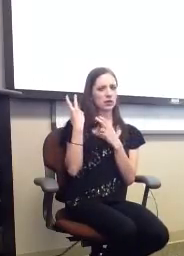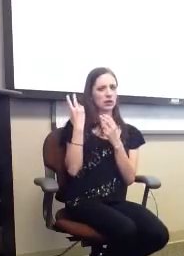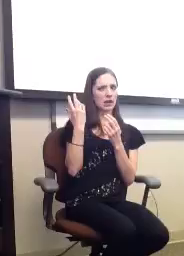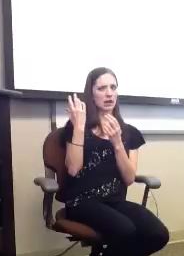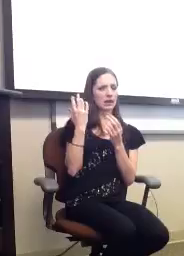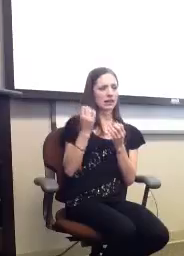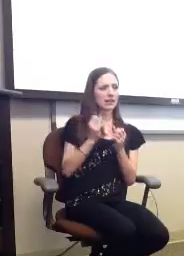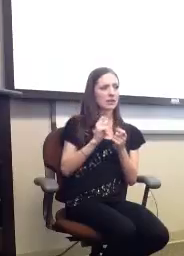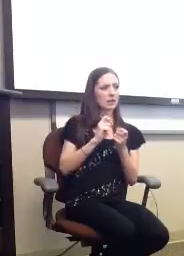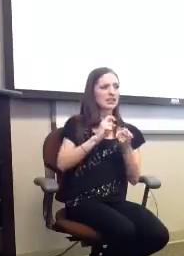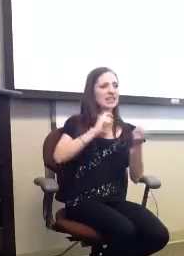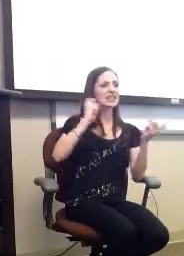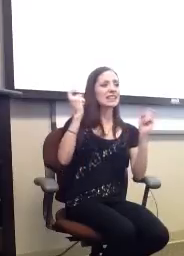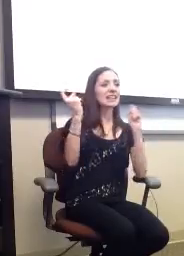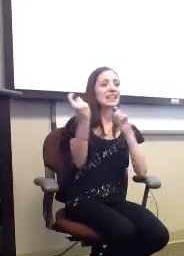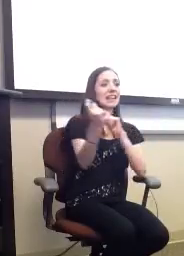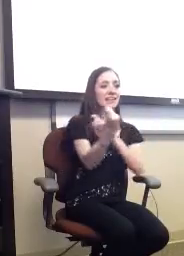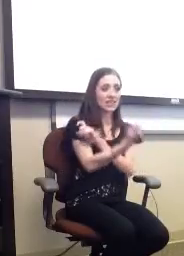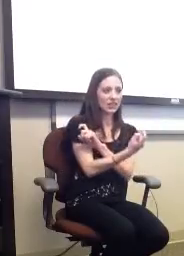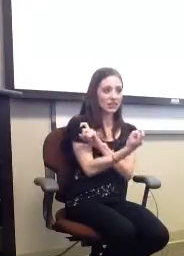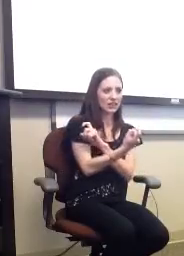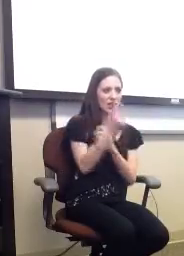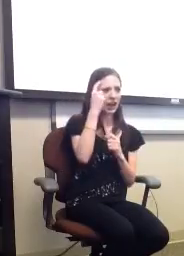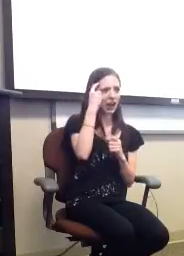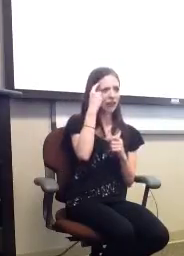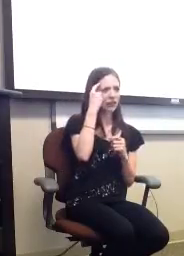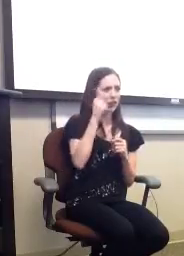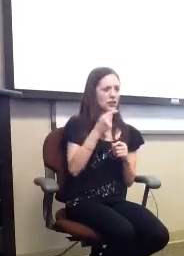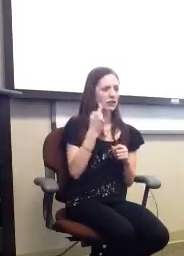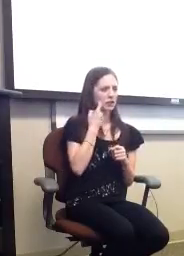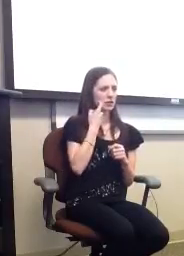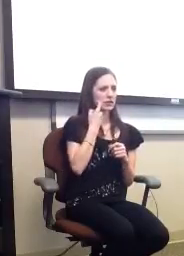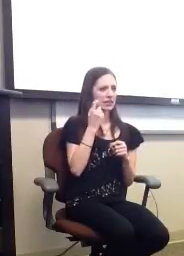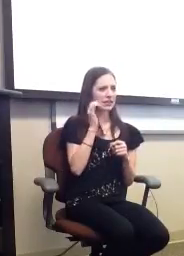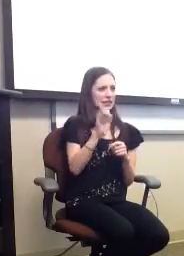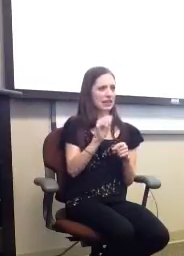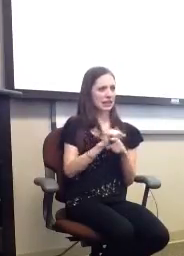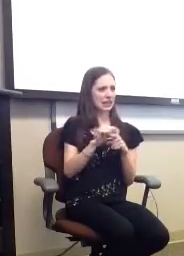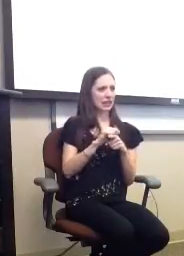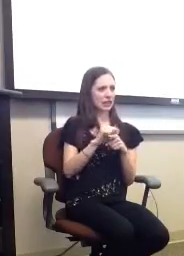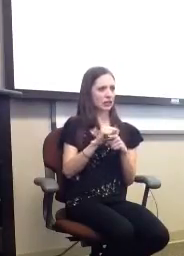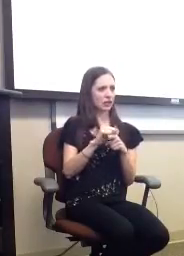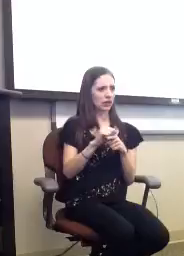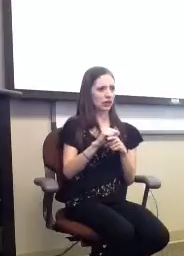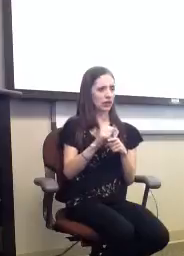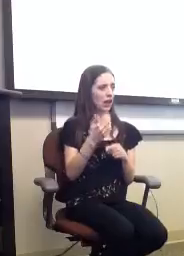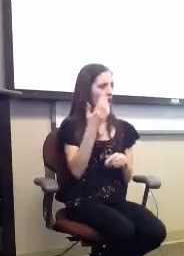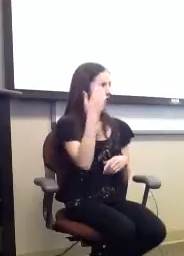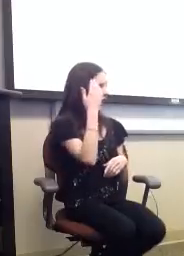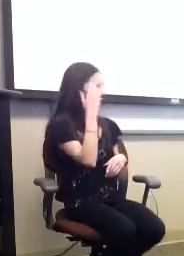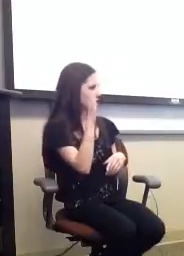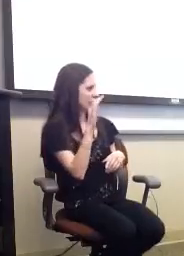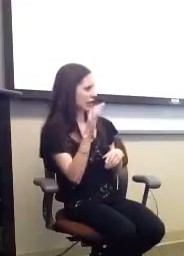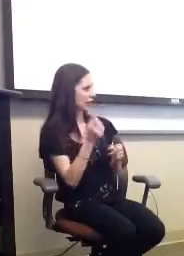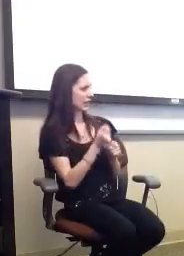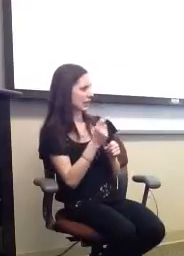thought, I'm I pretty didn't sure do you the said that in the annual training. Did I? Did I do the annual review? I don't think I did the annual training. I'm